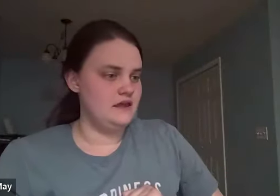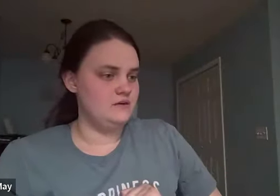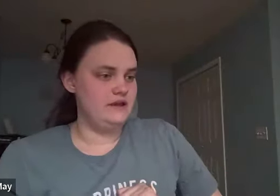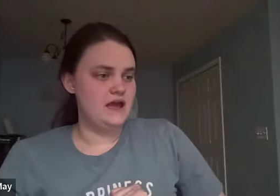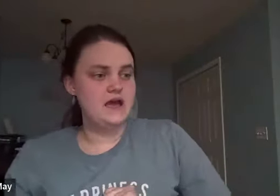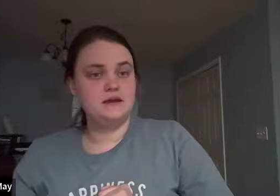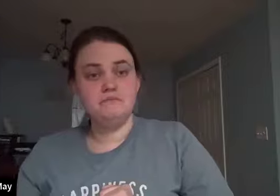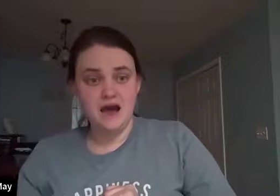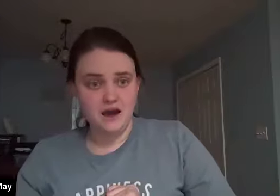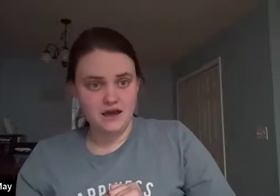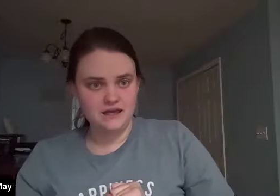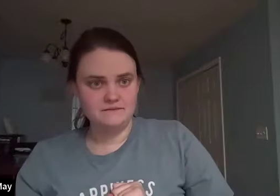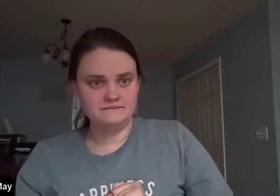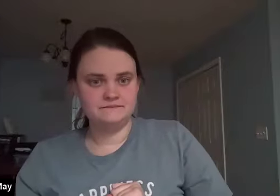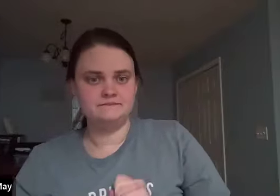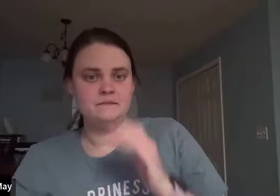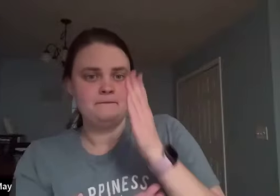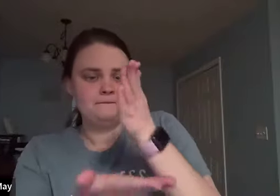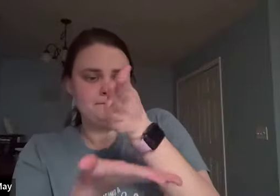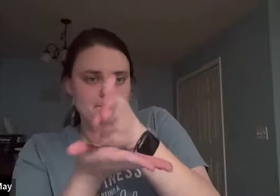Then we had pie.